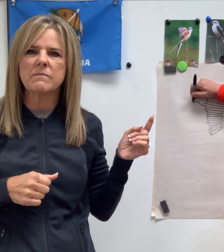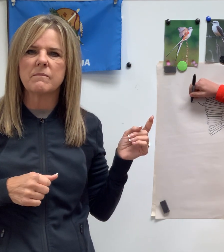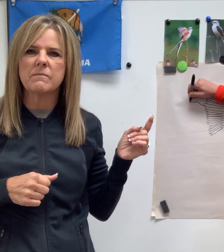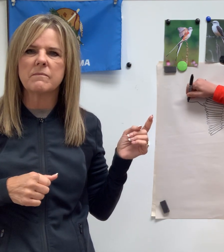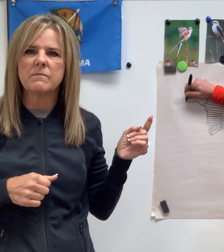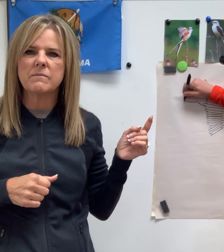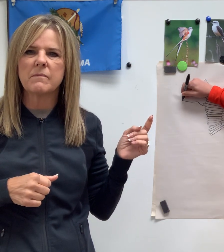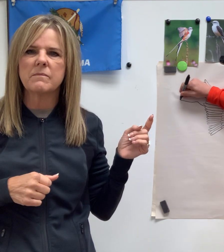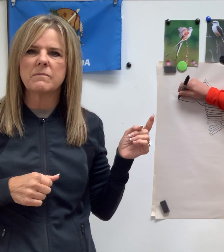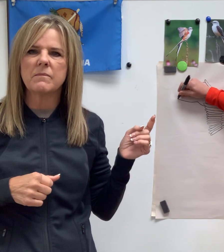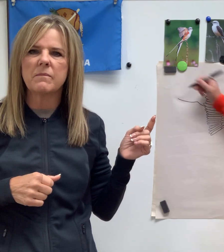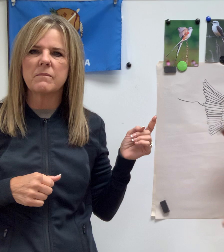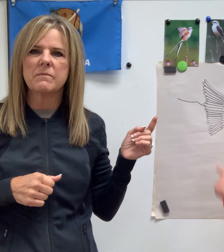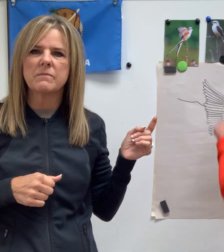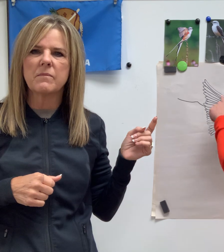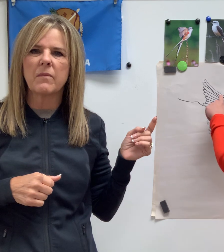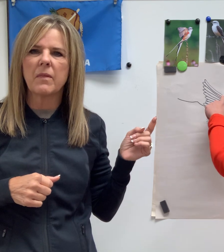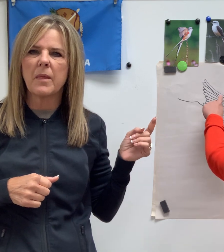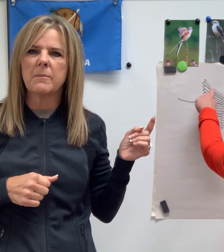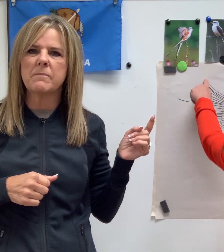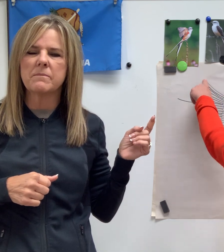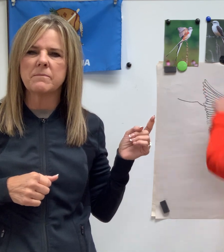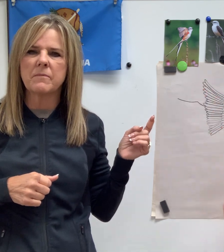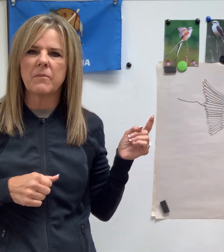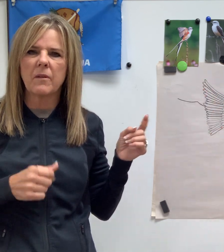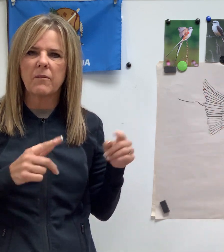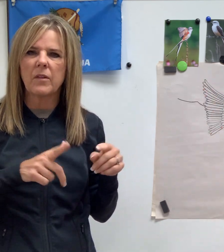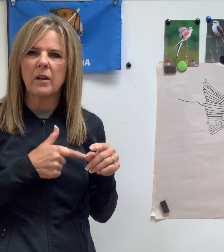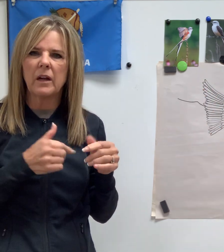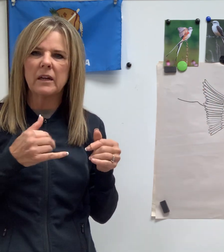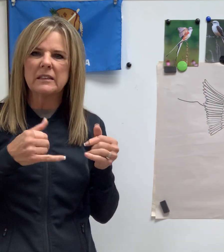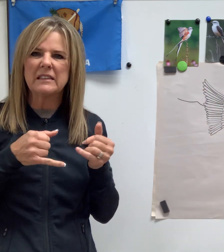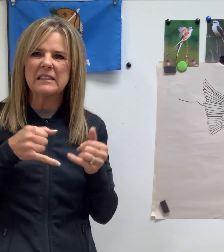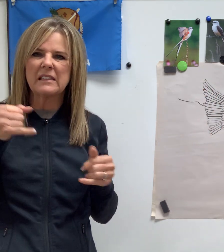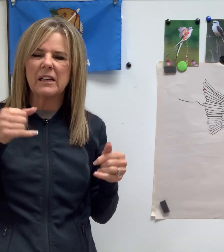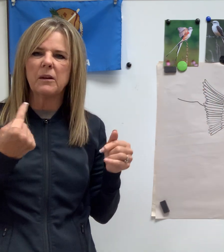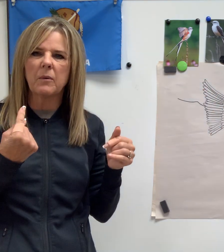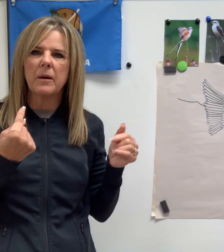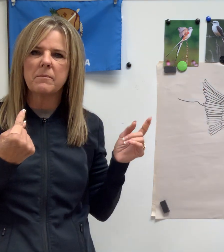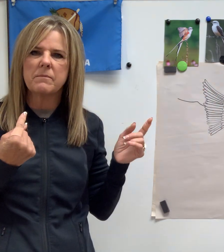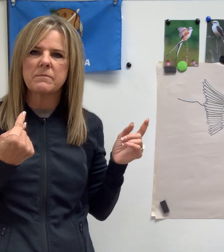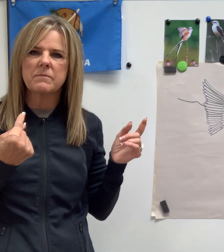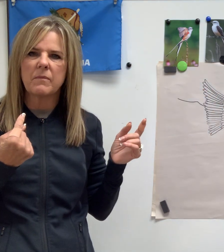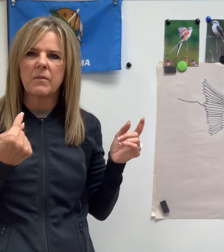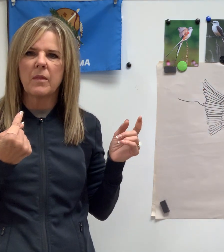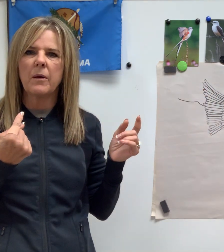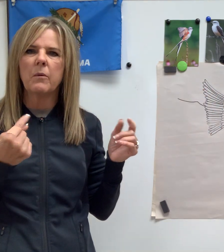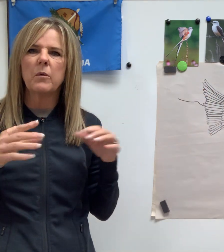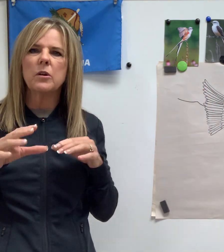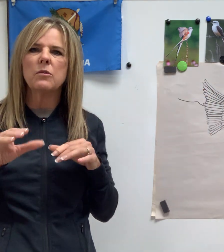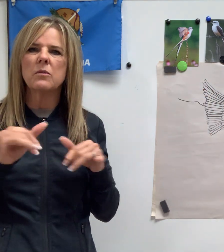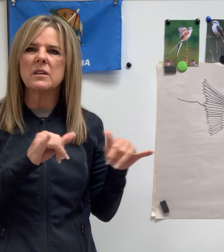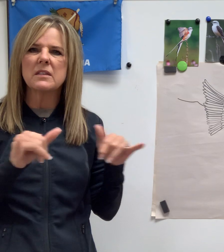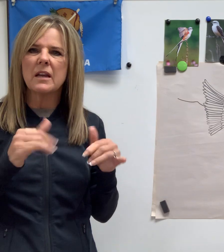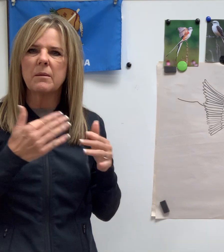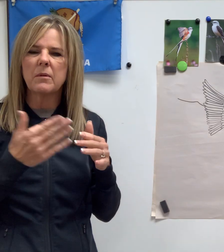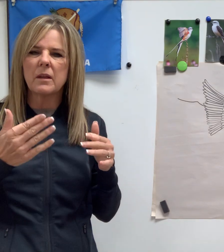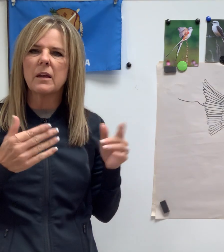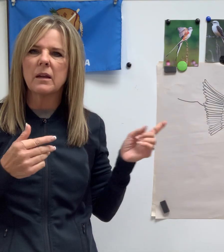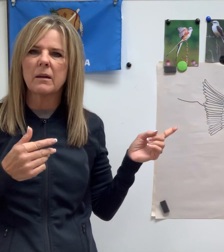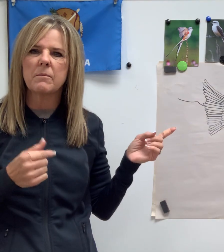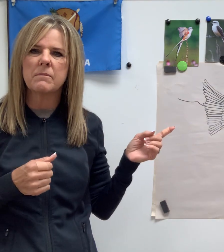it slant straight over for that long, skinny feather. We are going to do, guys, the same thing that we